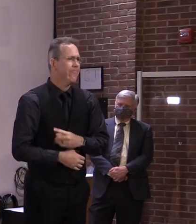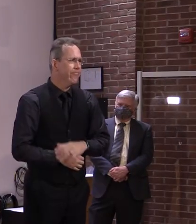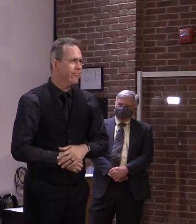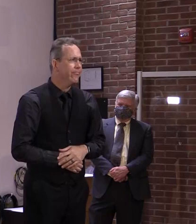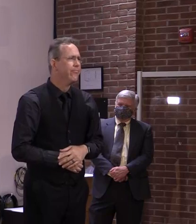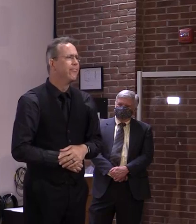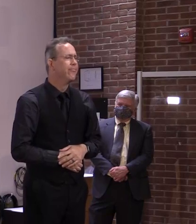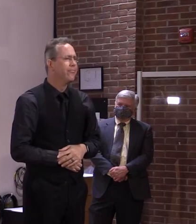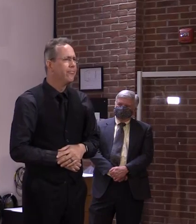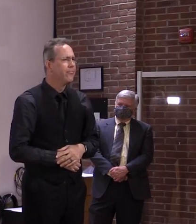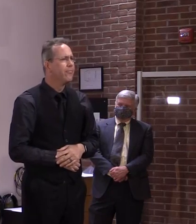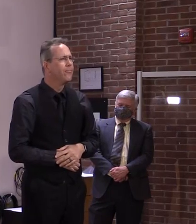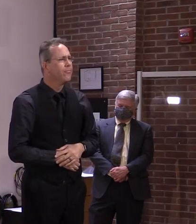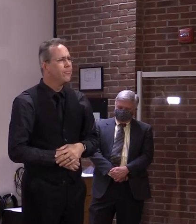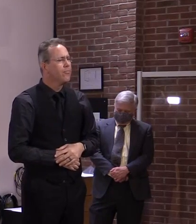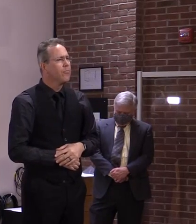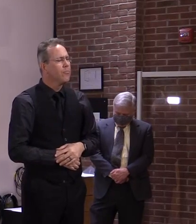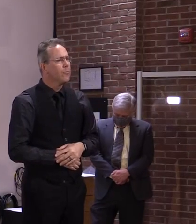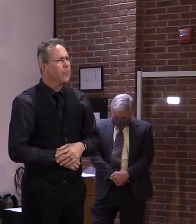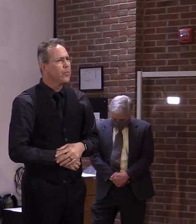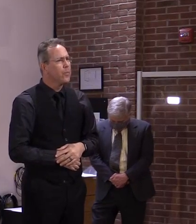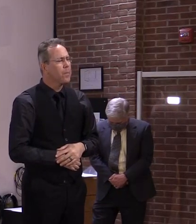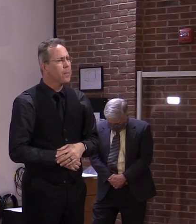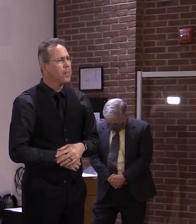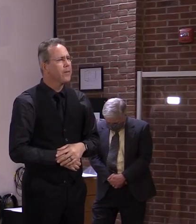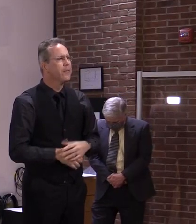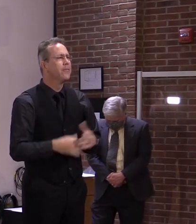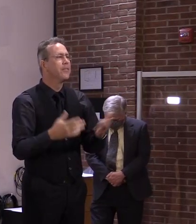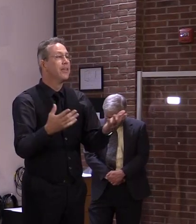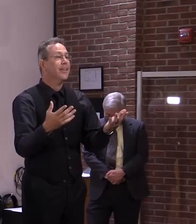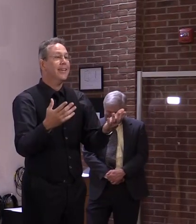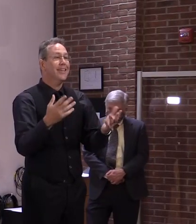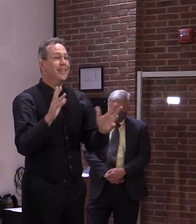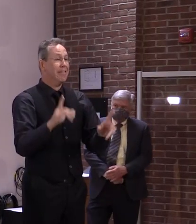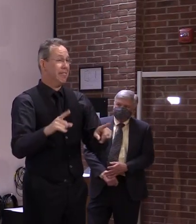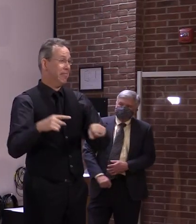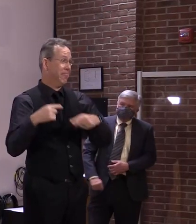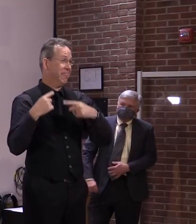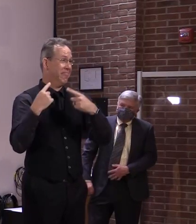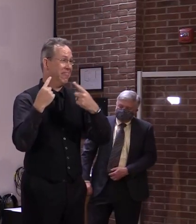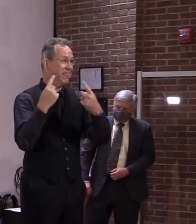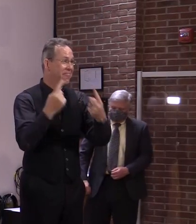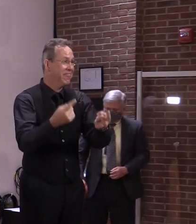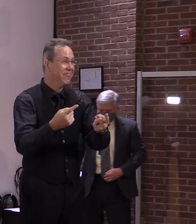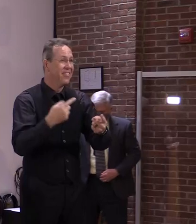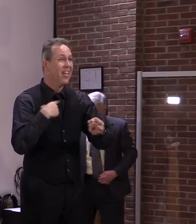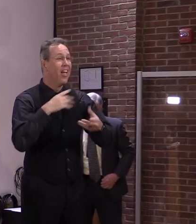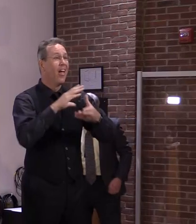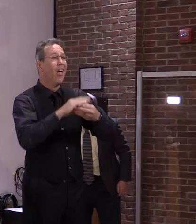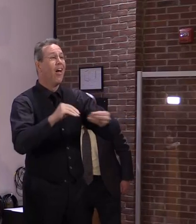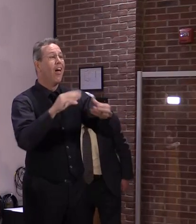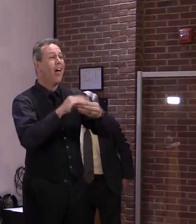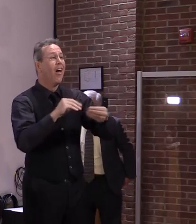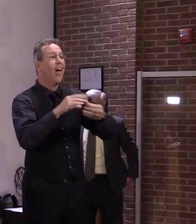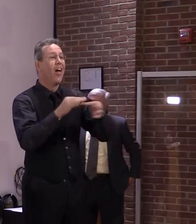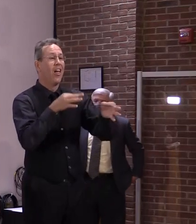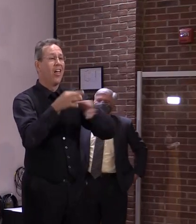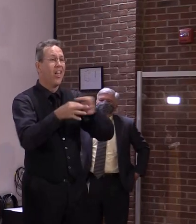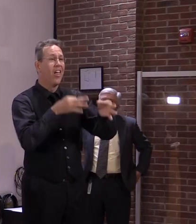The emphasis that we've really made all along with regard to the efficacy of this particular